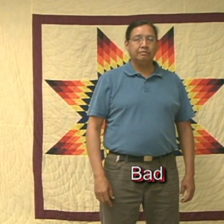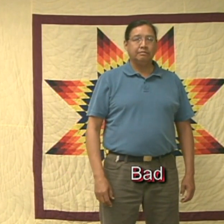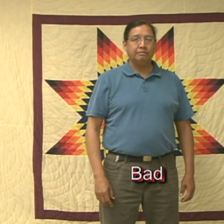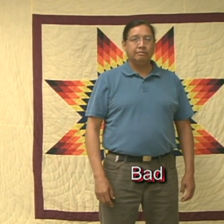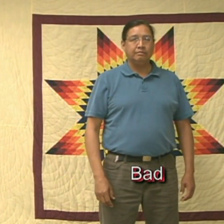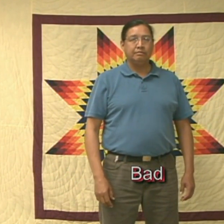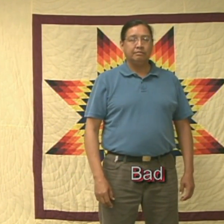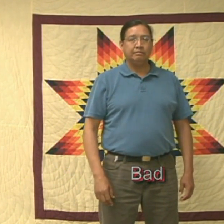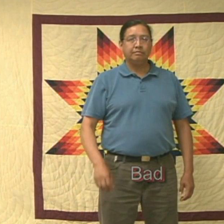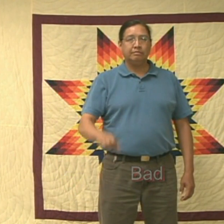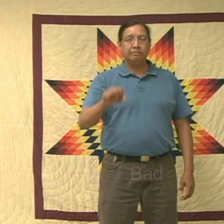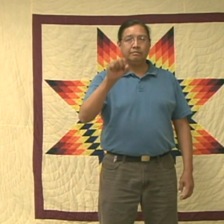Shicha.